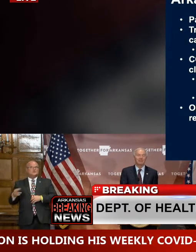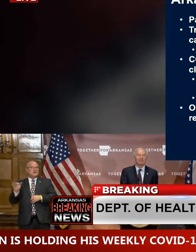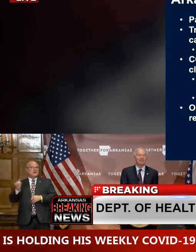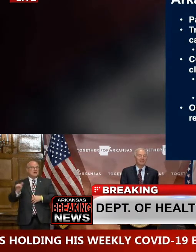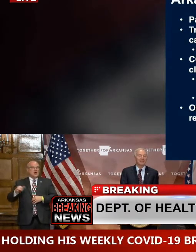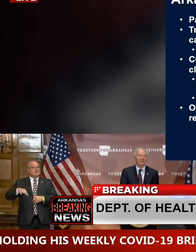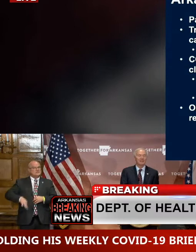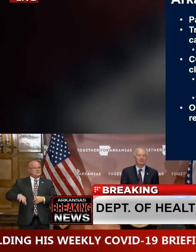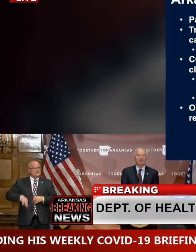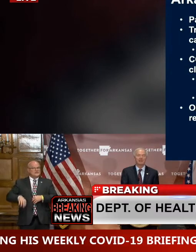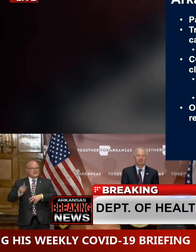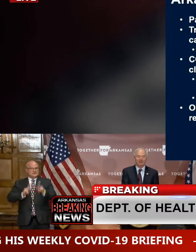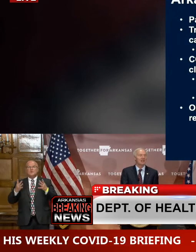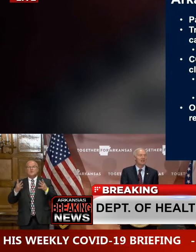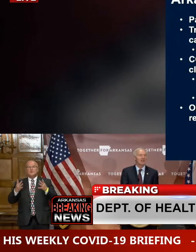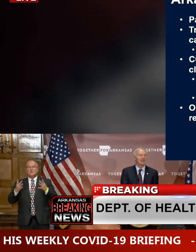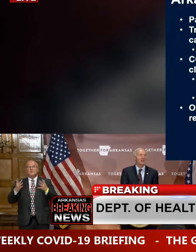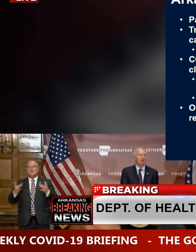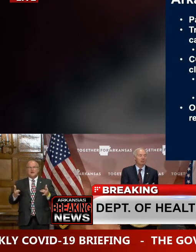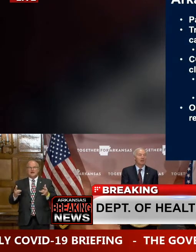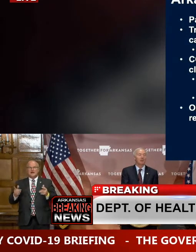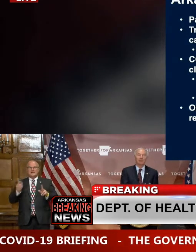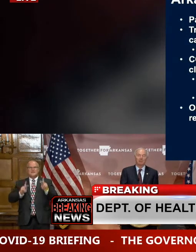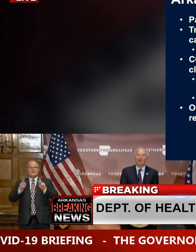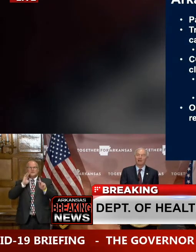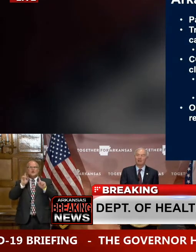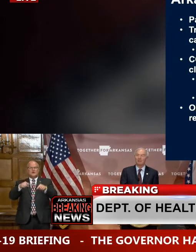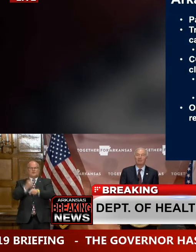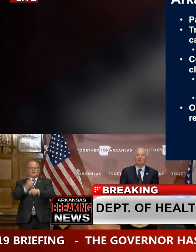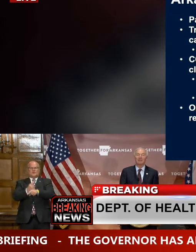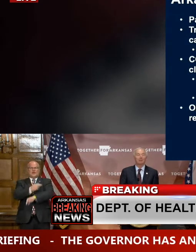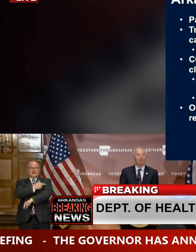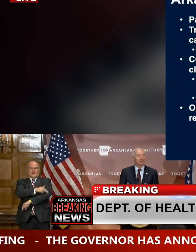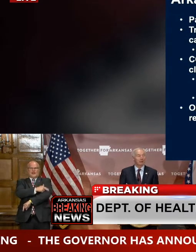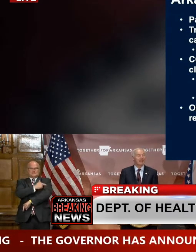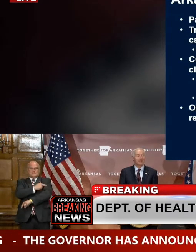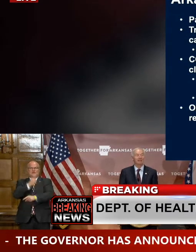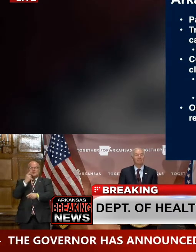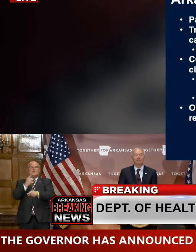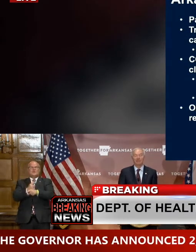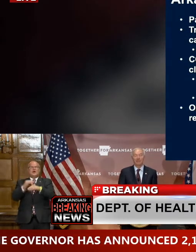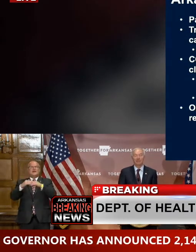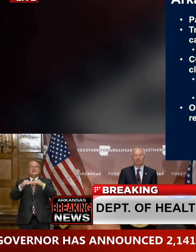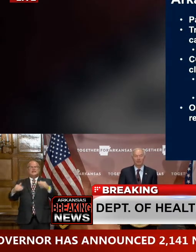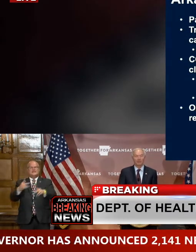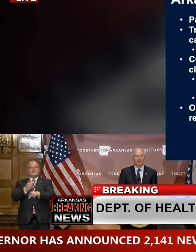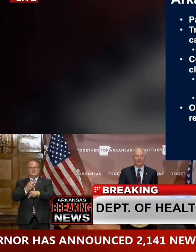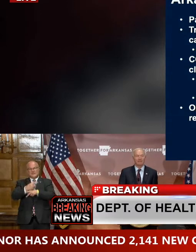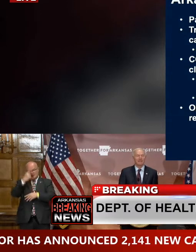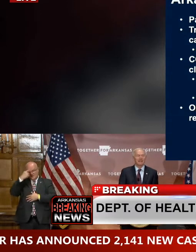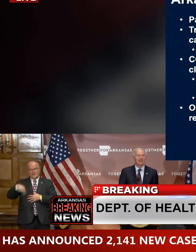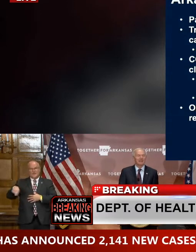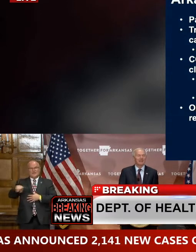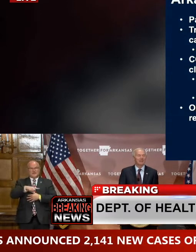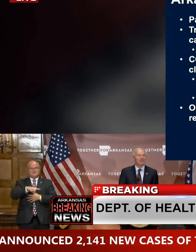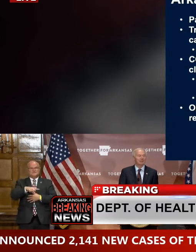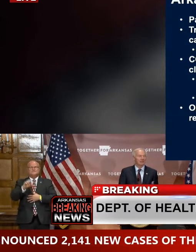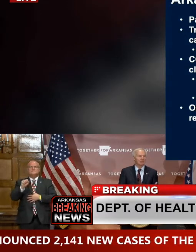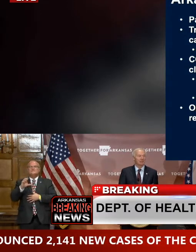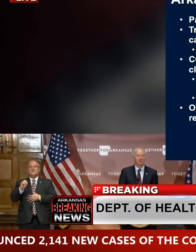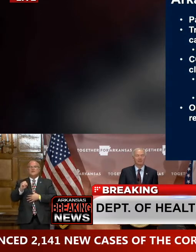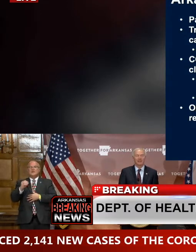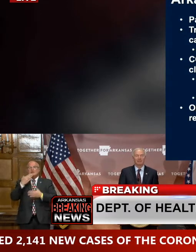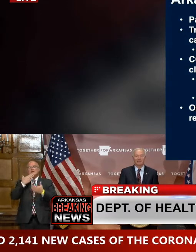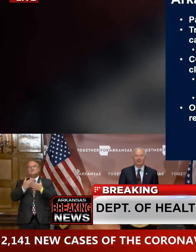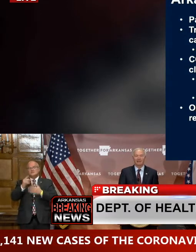also benefit the patients because the patients will go to the right hospital with the right level of care for them. And so it's a